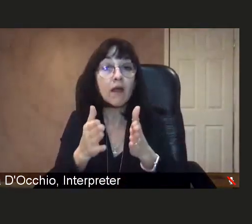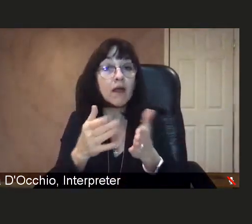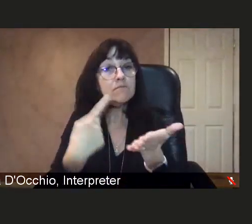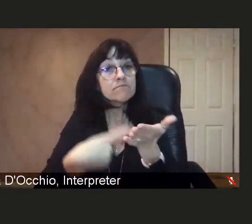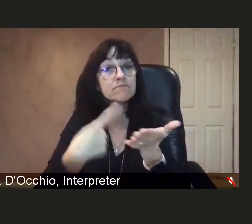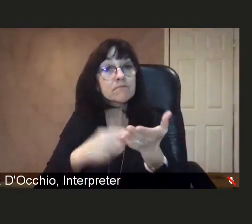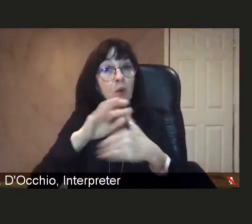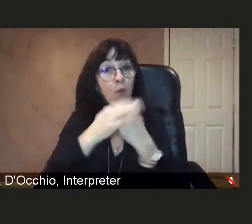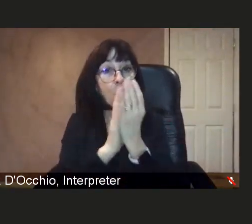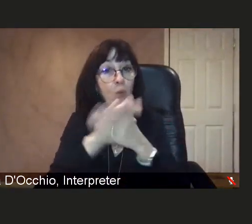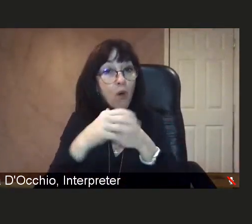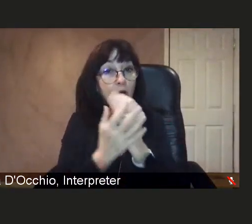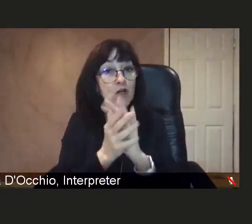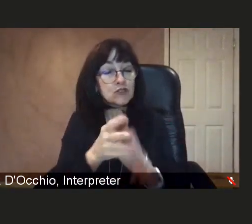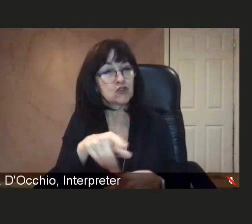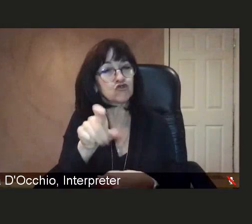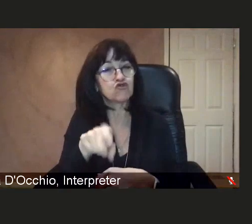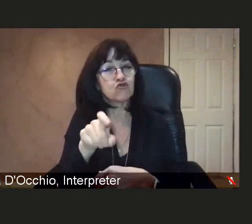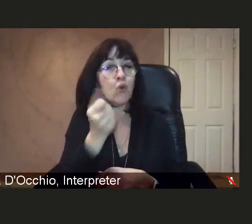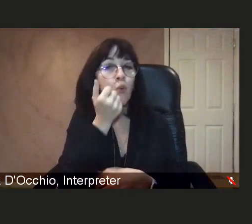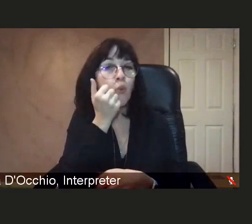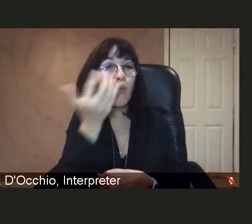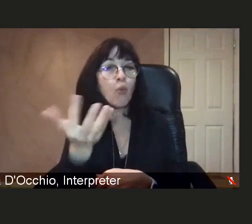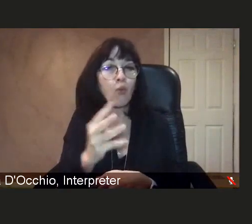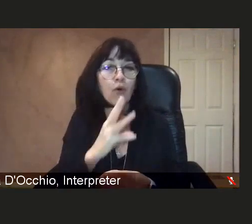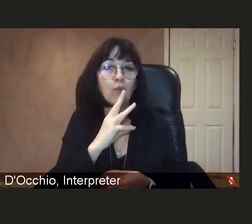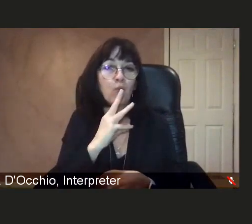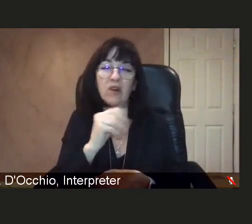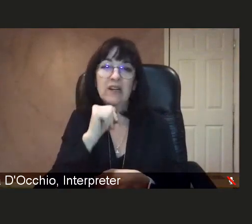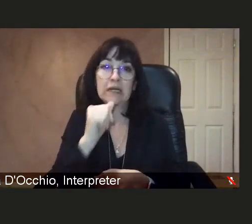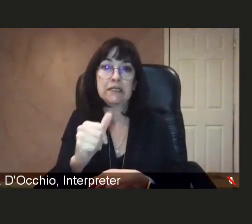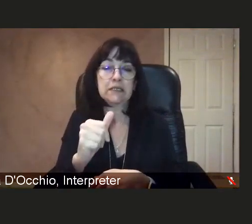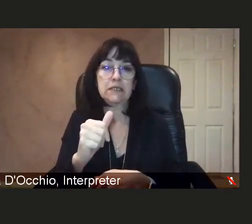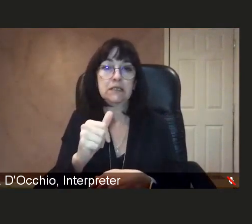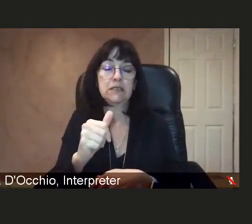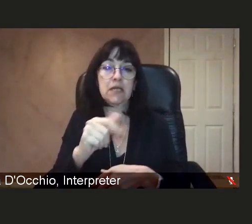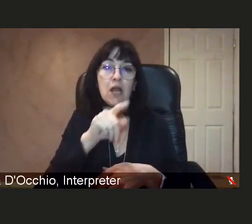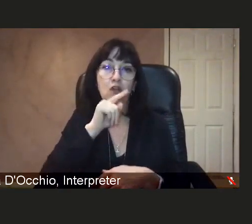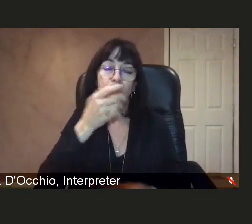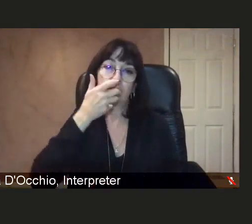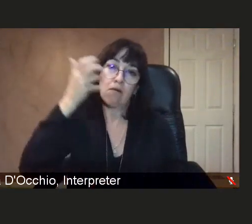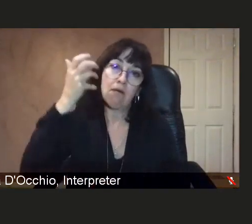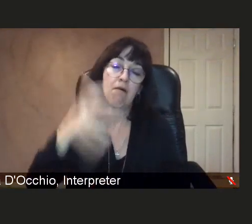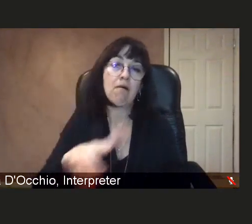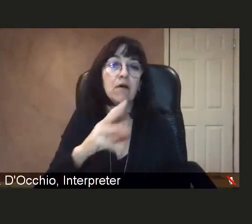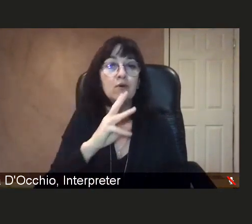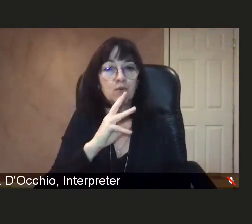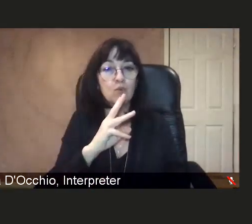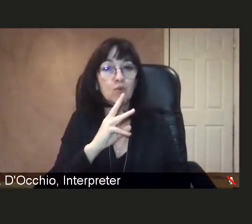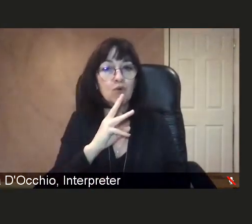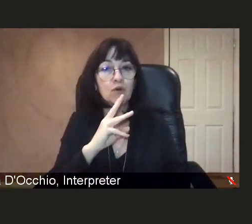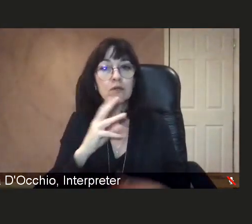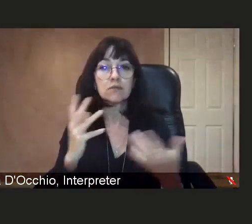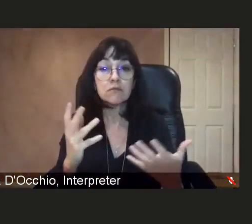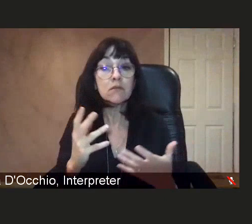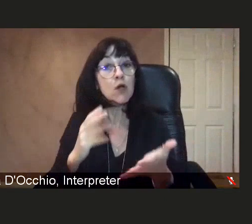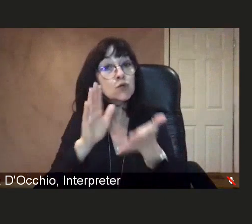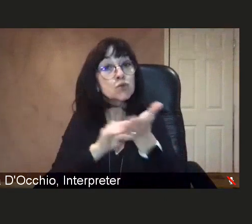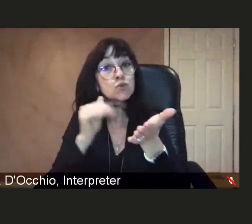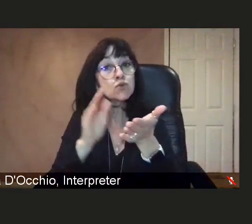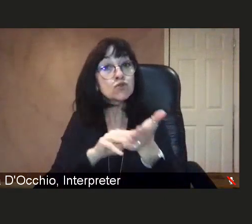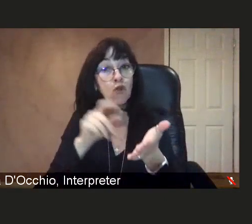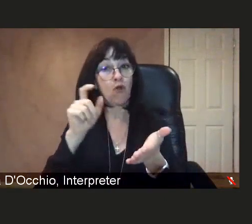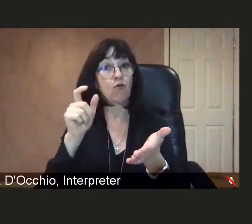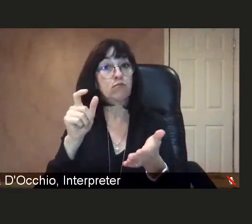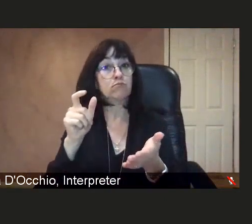and should not be scalding water, and just good old soap. It does not have to be a special soap, and you want to make sure that you're